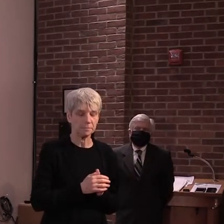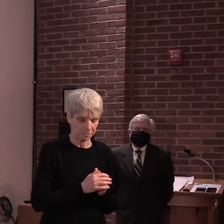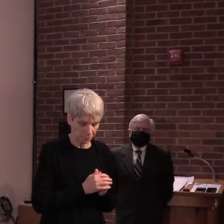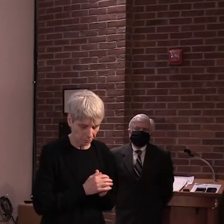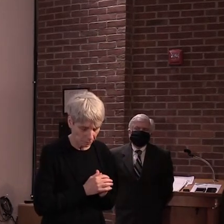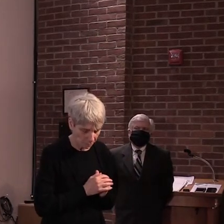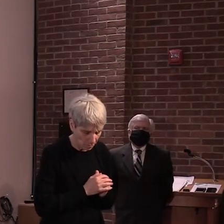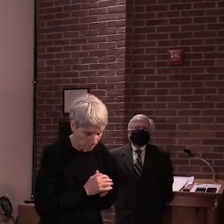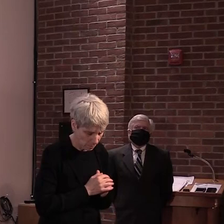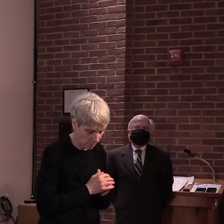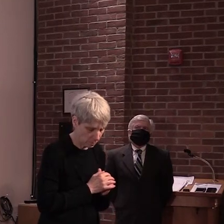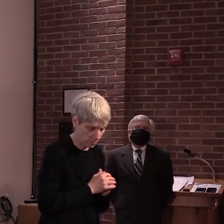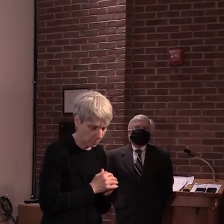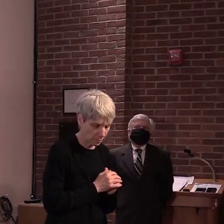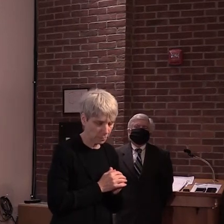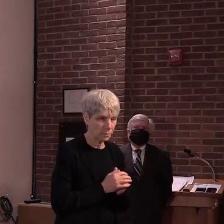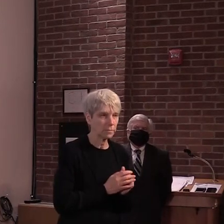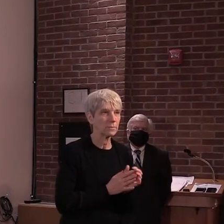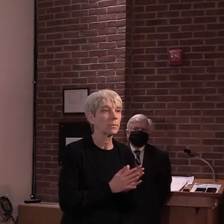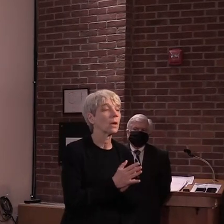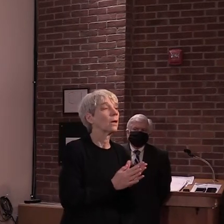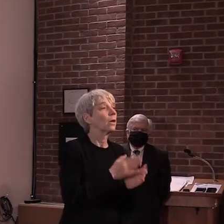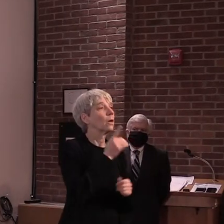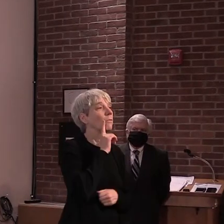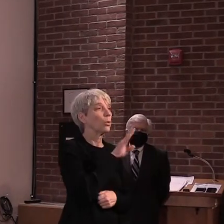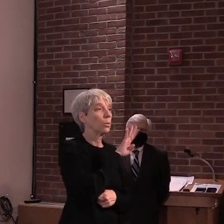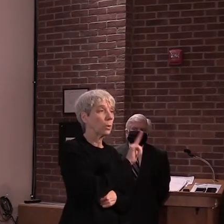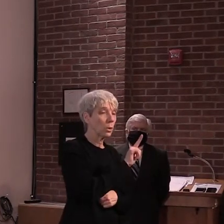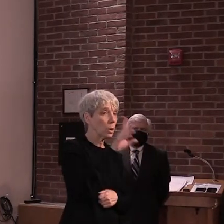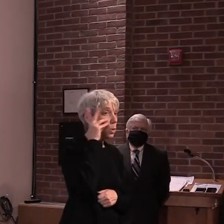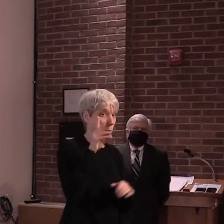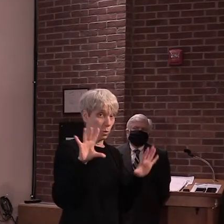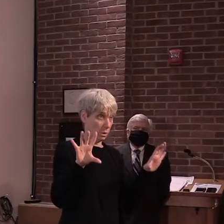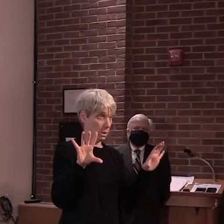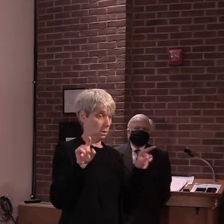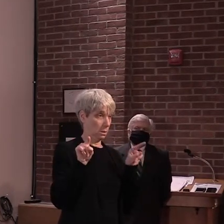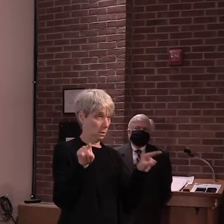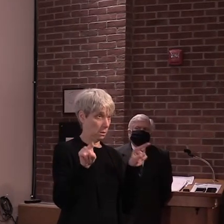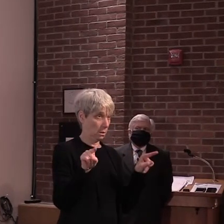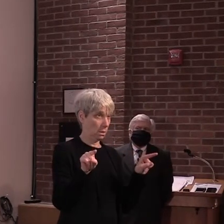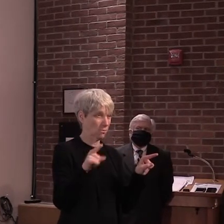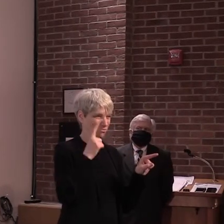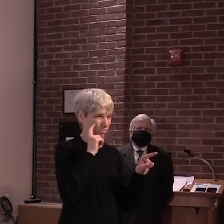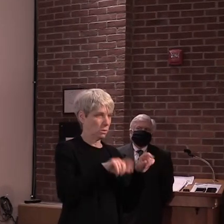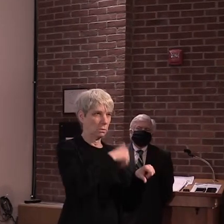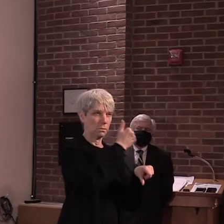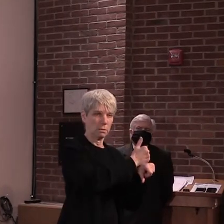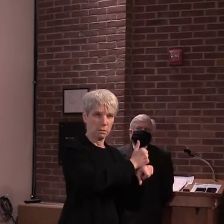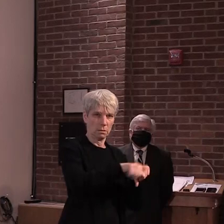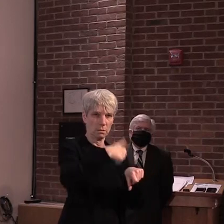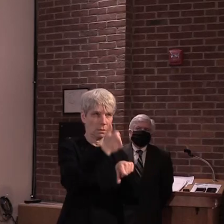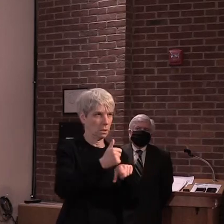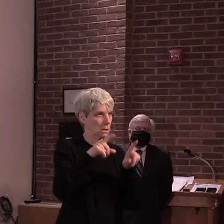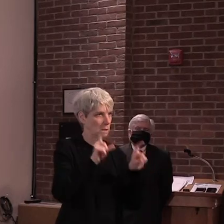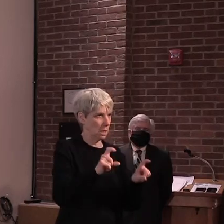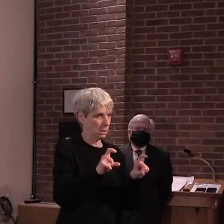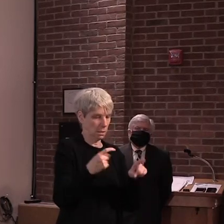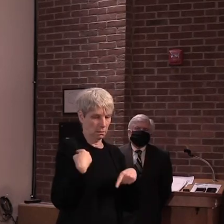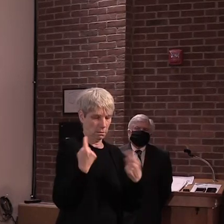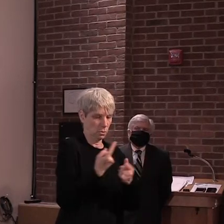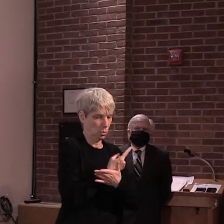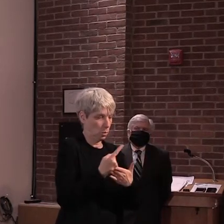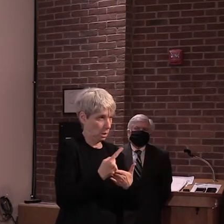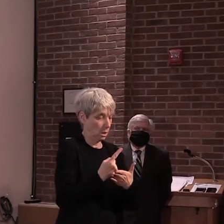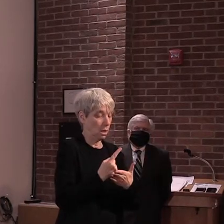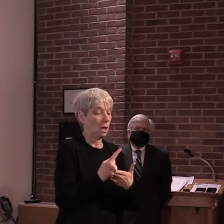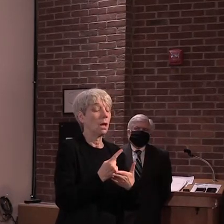Rough estimate of tests done just in Burlington and Winooski alone at the pop-up sites we've run through last night